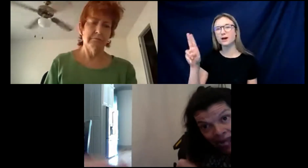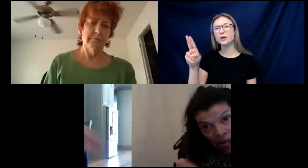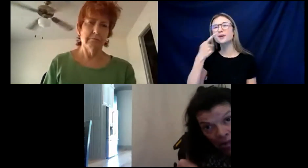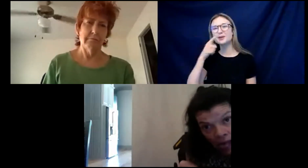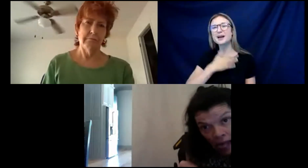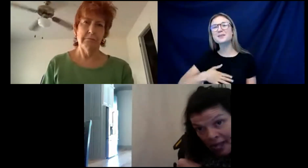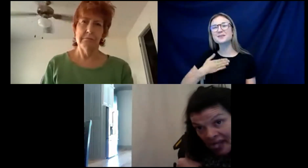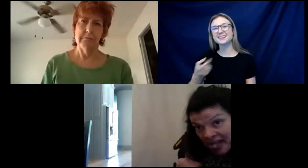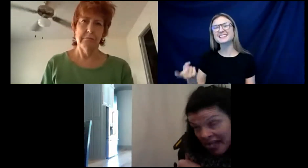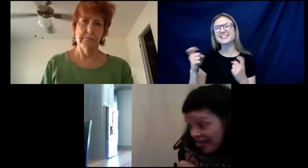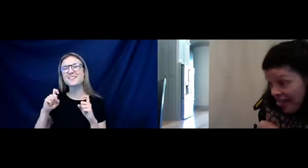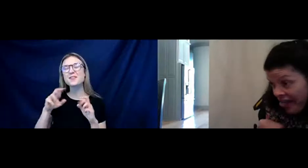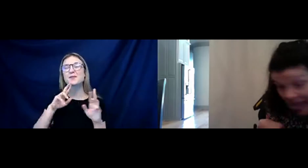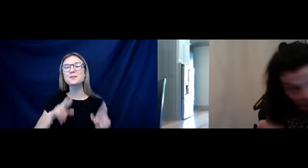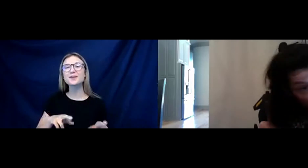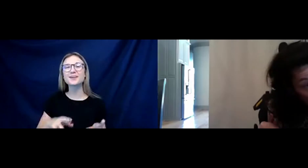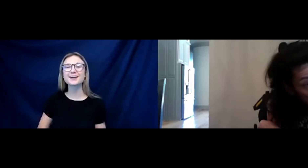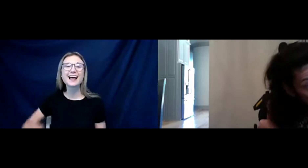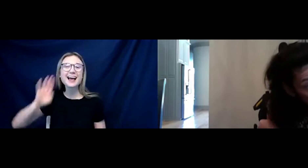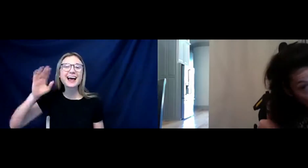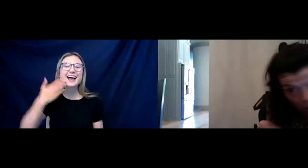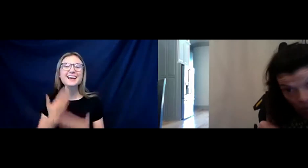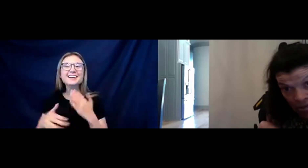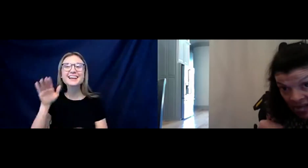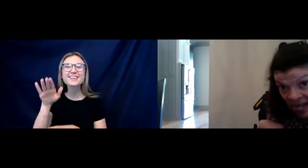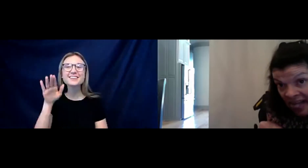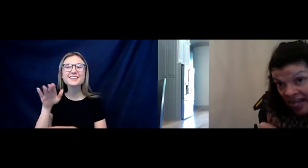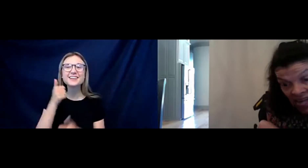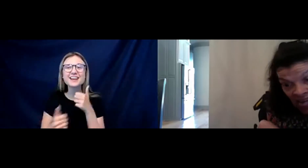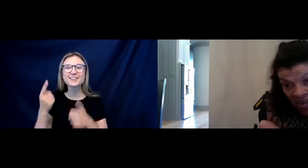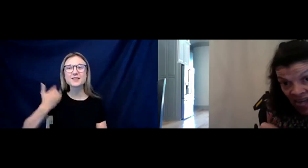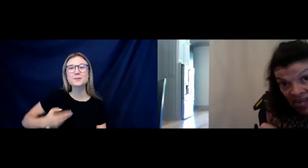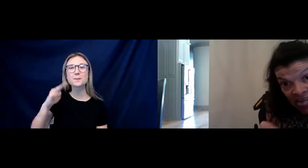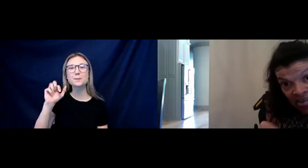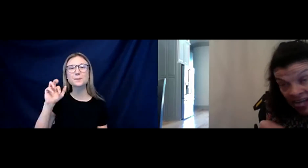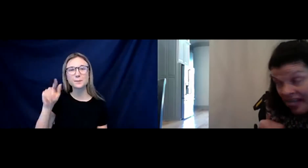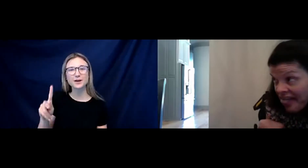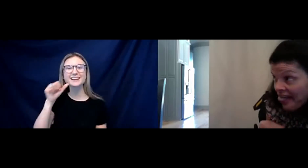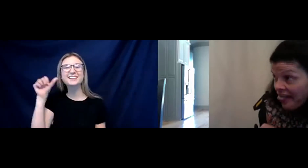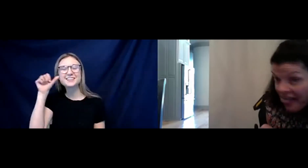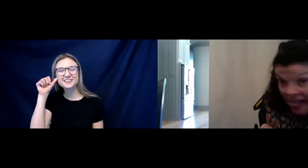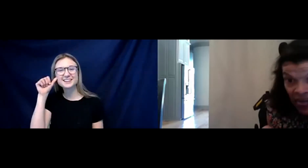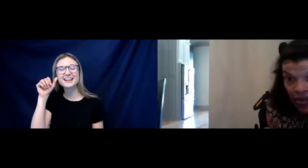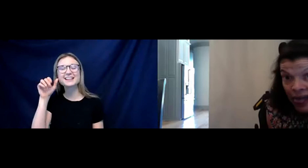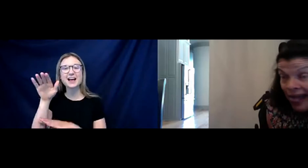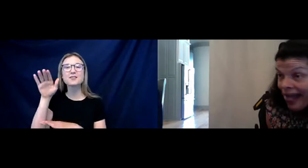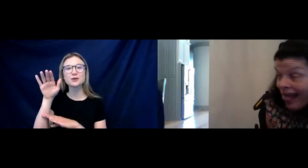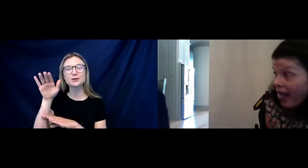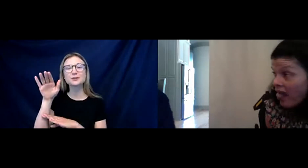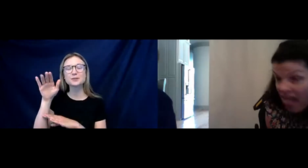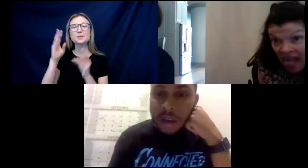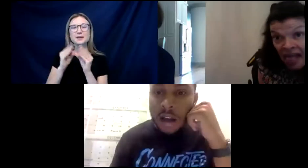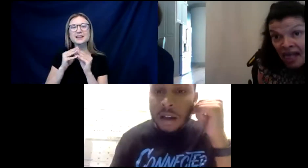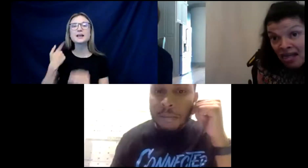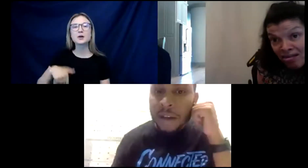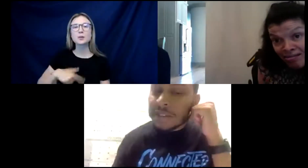good afternoon, everybody. In yesterday's Transportation Committee meeting, we met and heard from Slidell resident Bernice